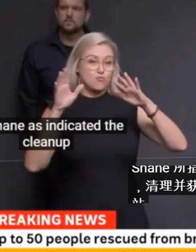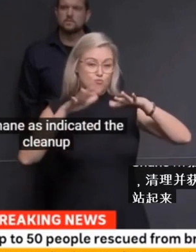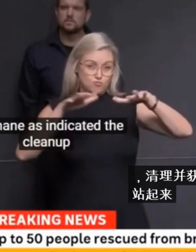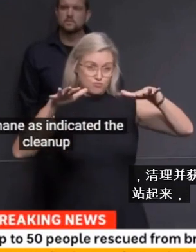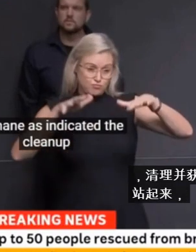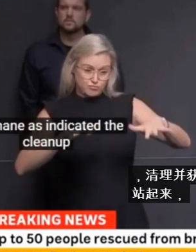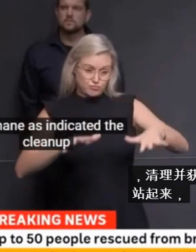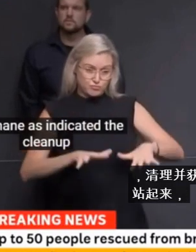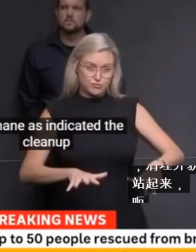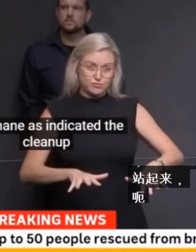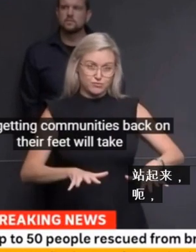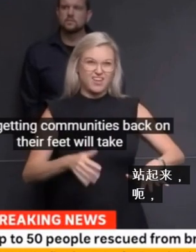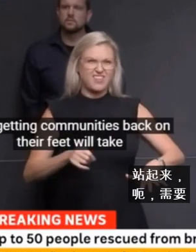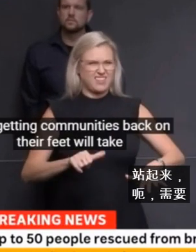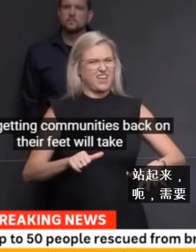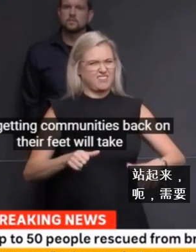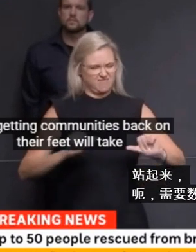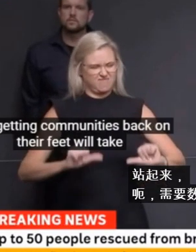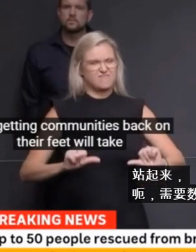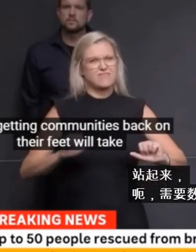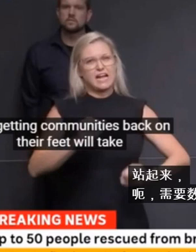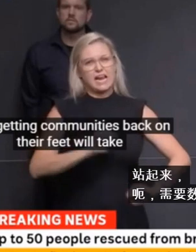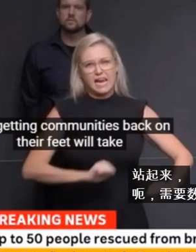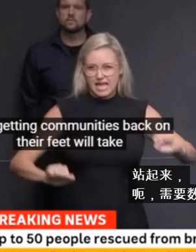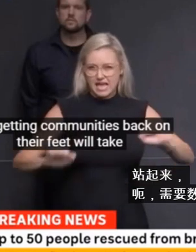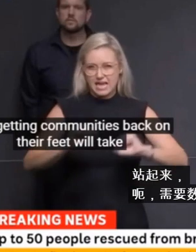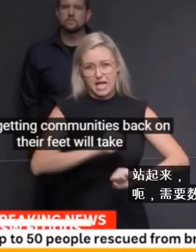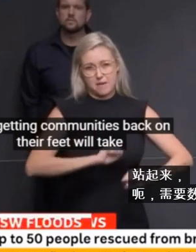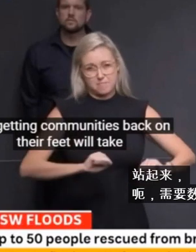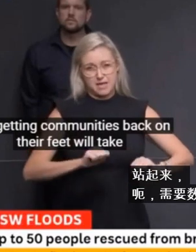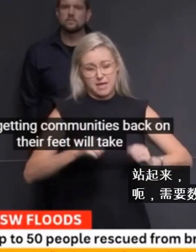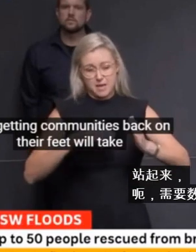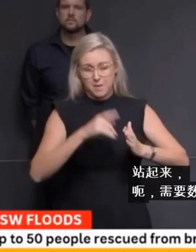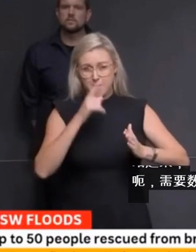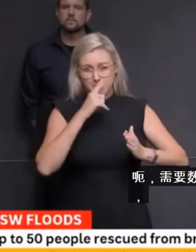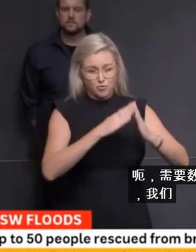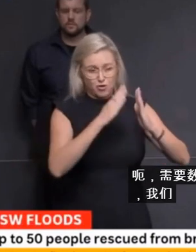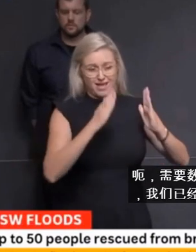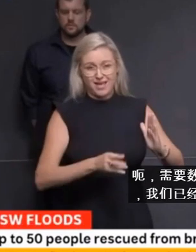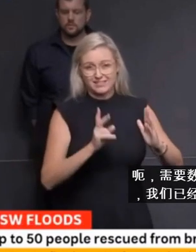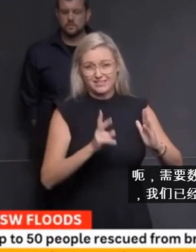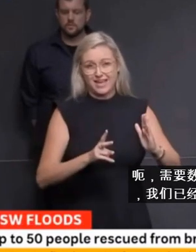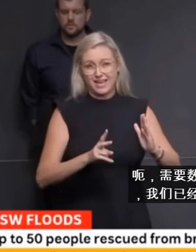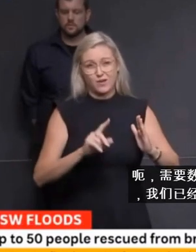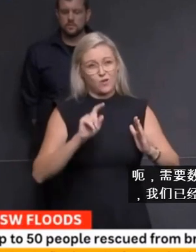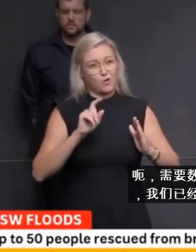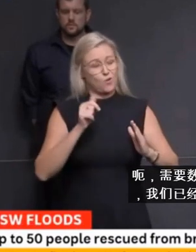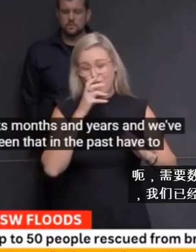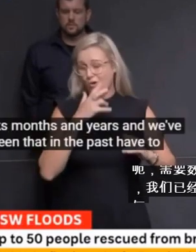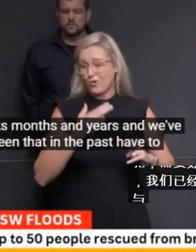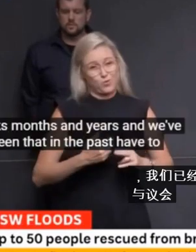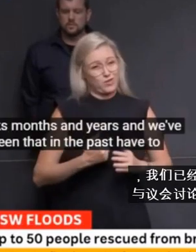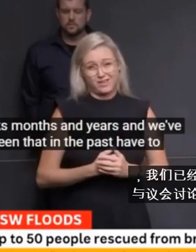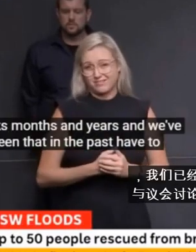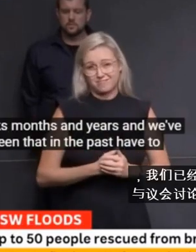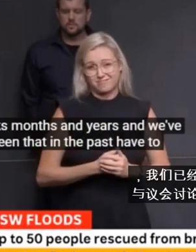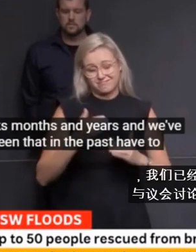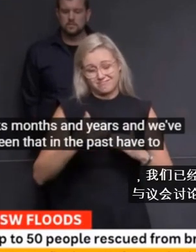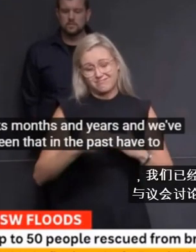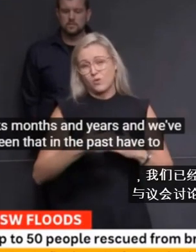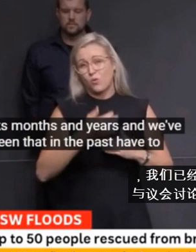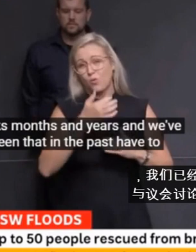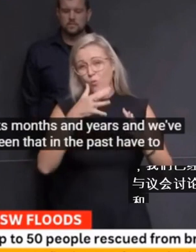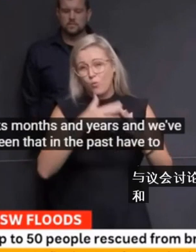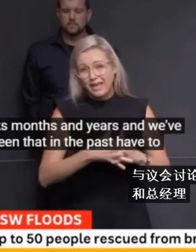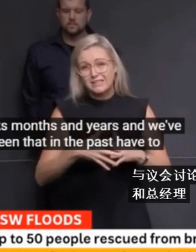communities back on their feet will take weeks, months and years. And we've seen that in the past. We're talking to the councils about it